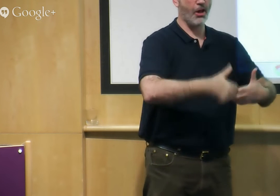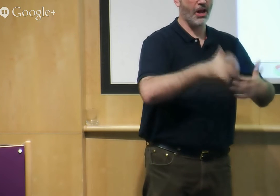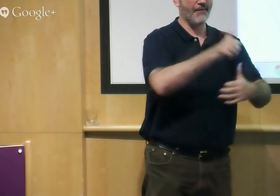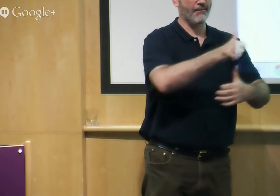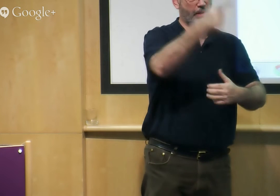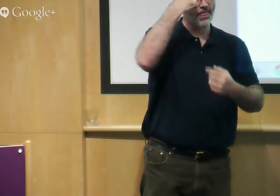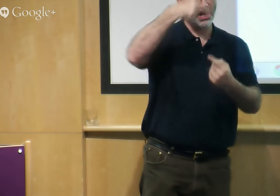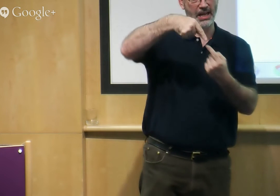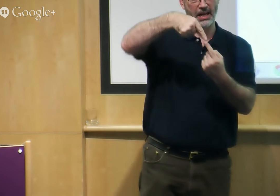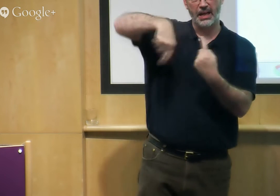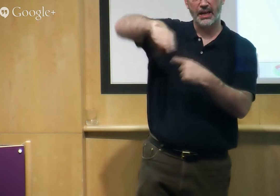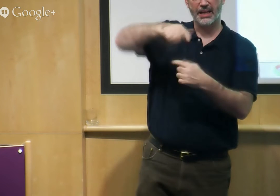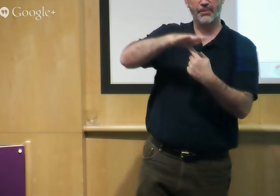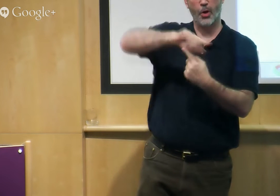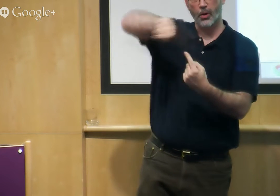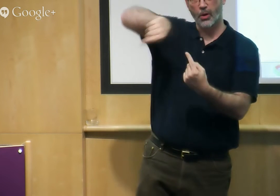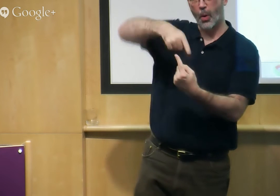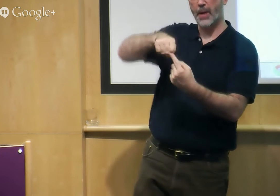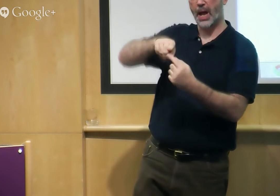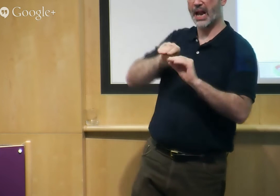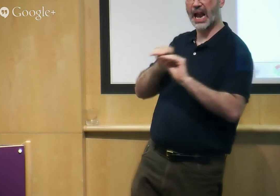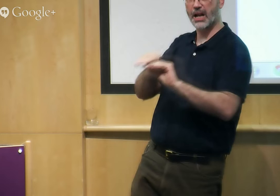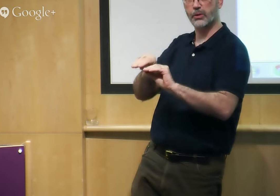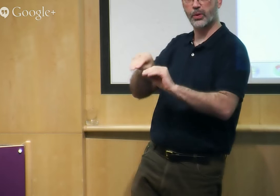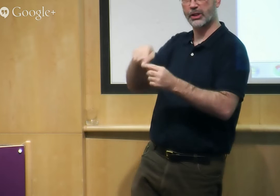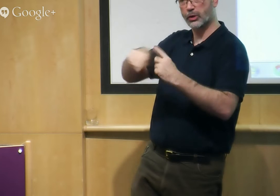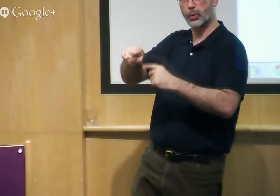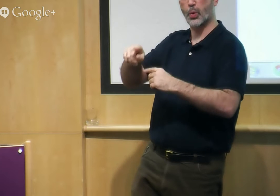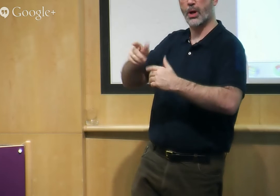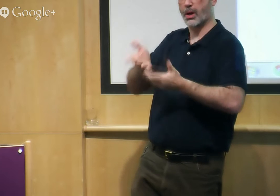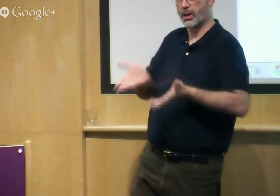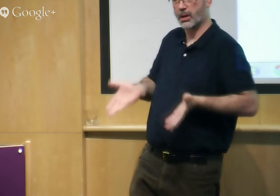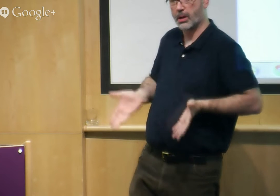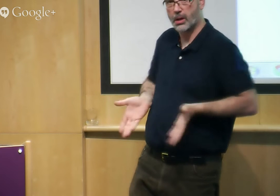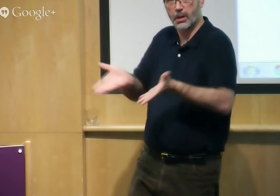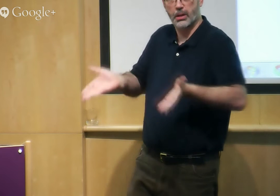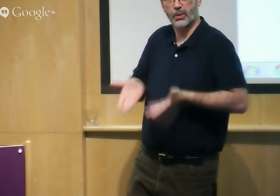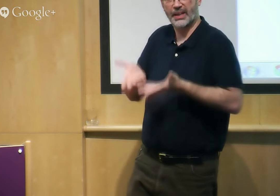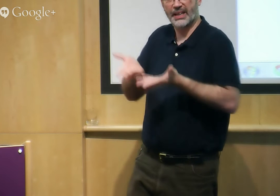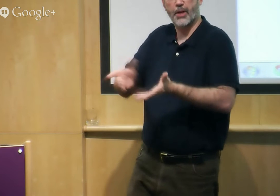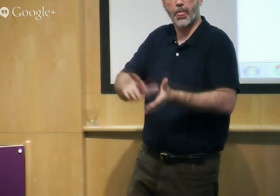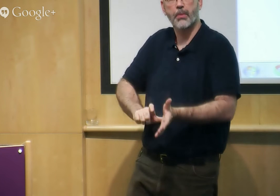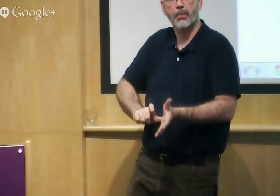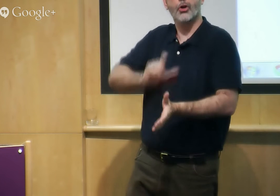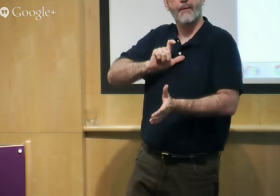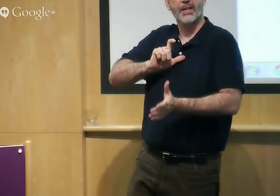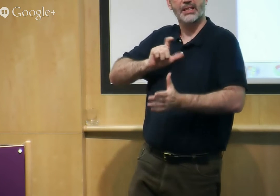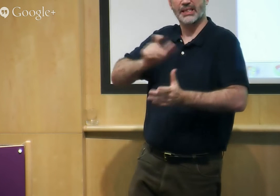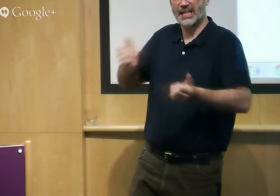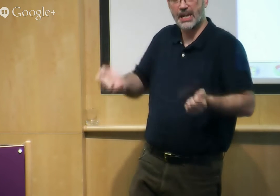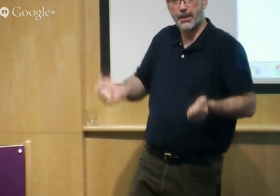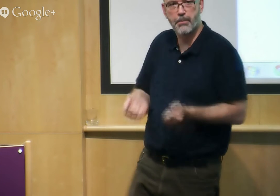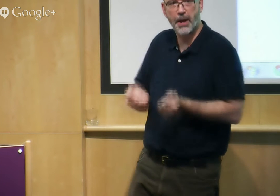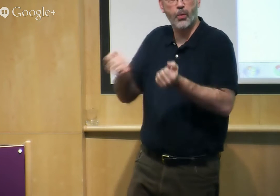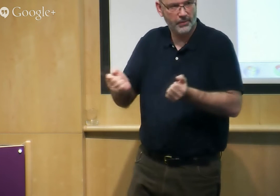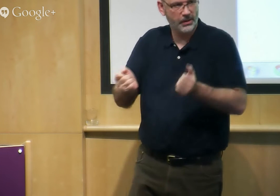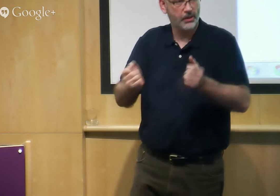can gain their confidence in using it. I think it's really important that we need to educate the staff, and we need to give them the